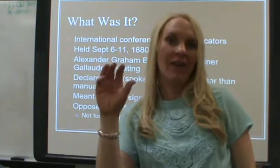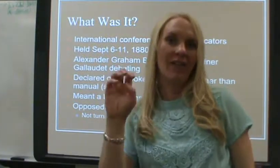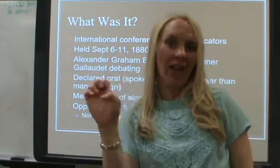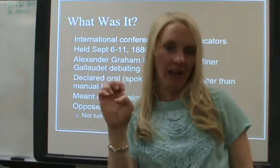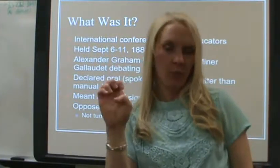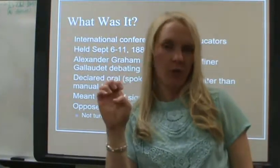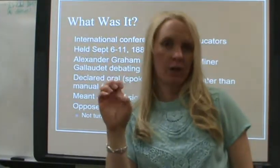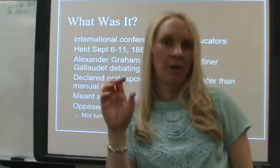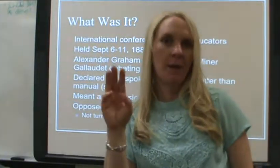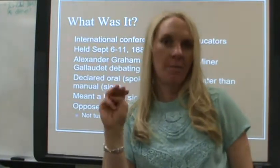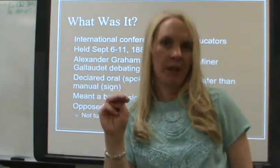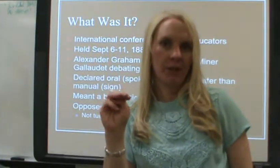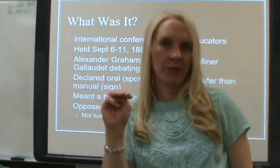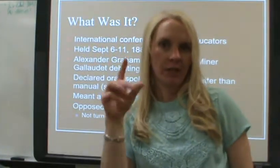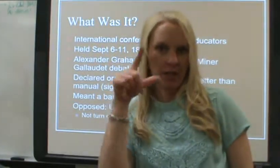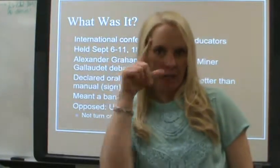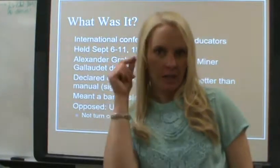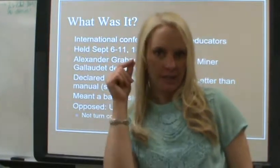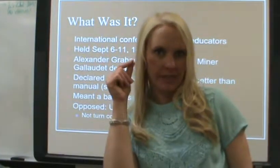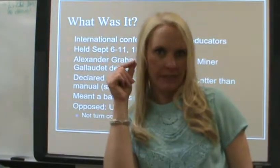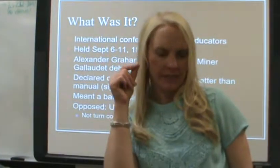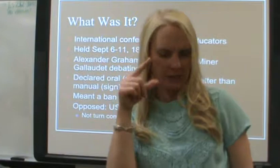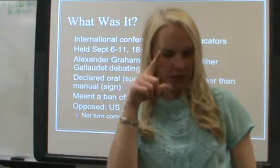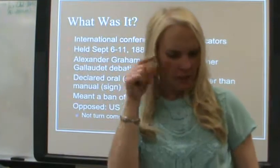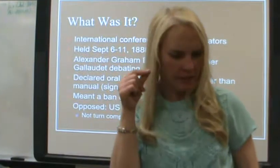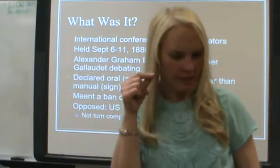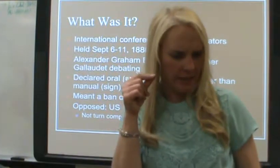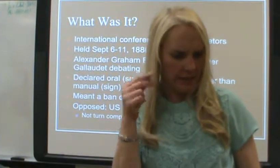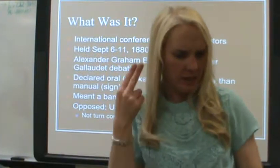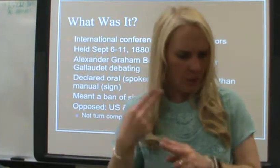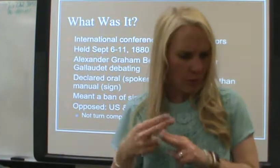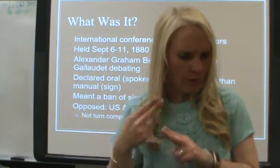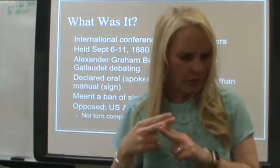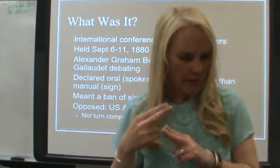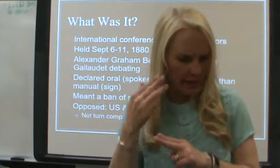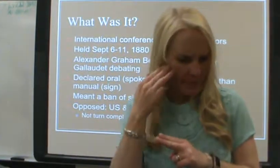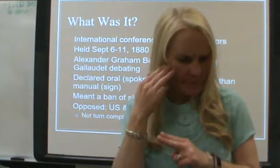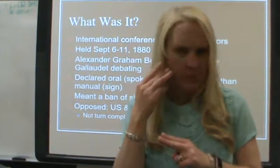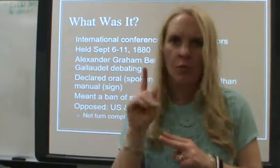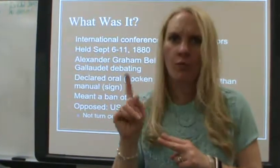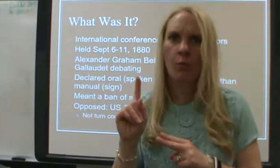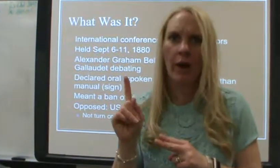have Edward Minor Gallaudet. Gallaudet, we know that name. From where?